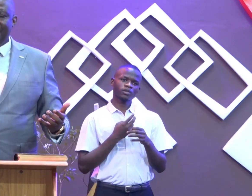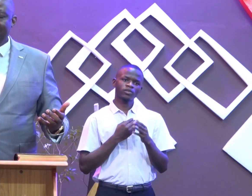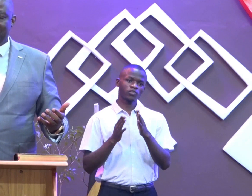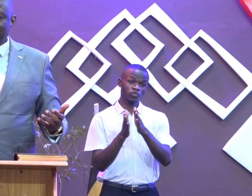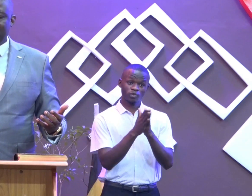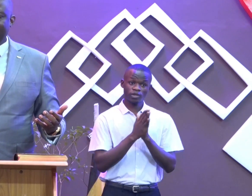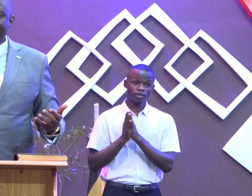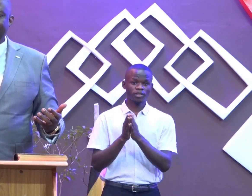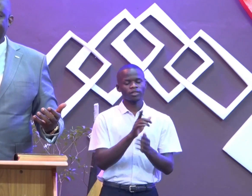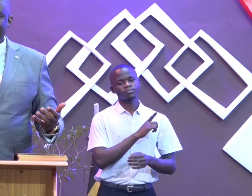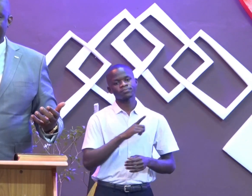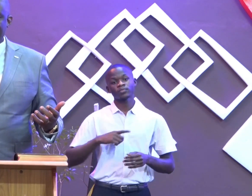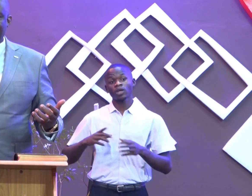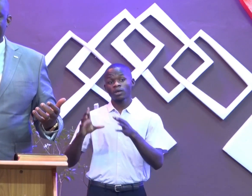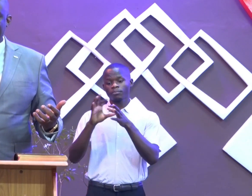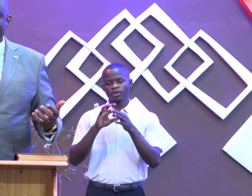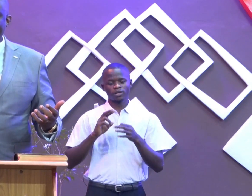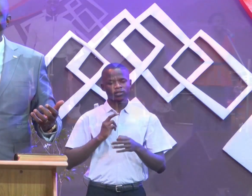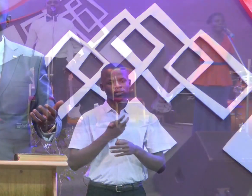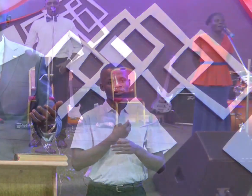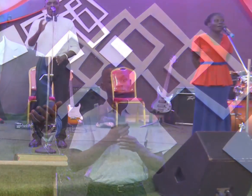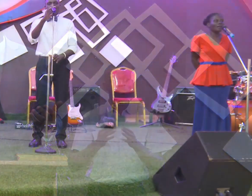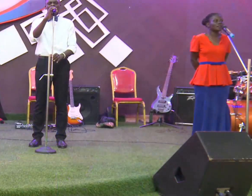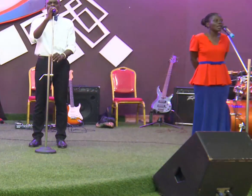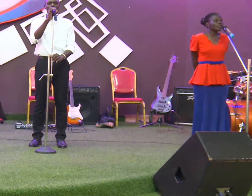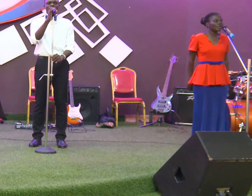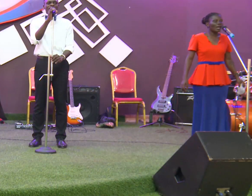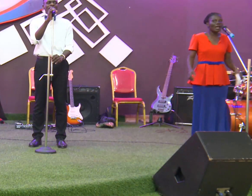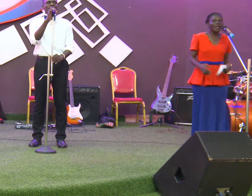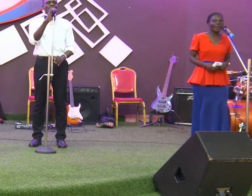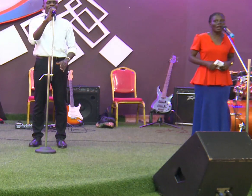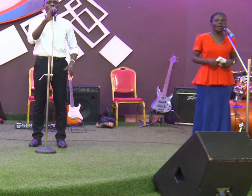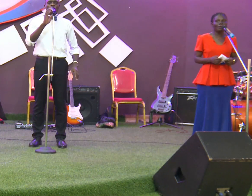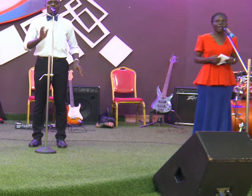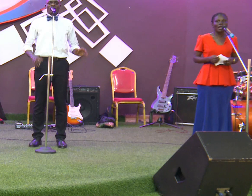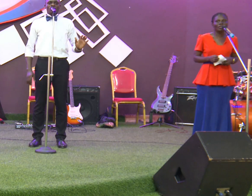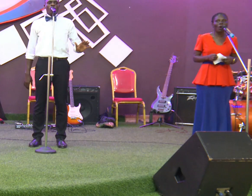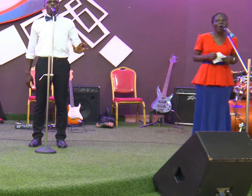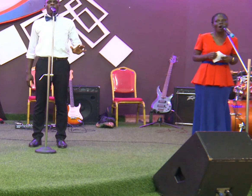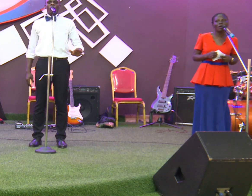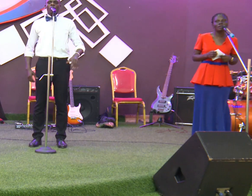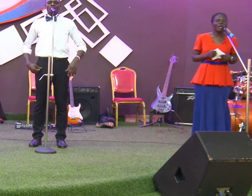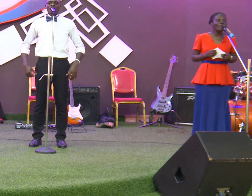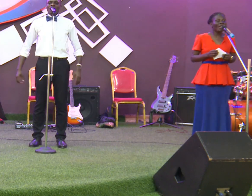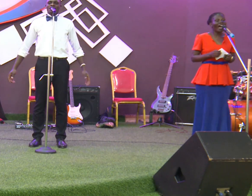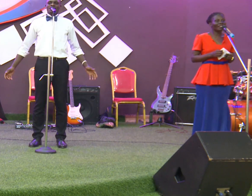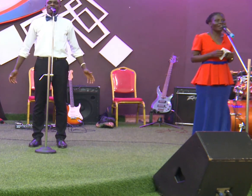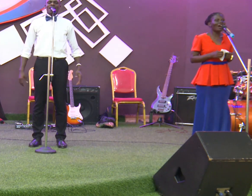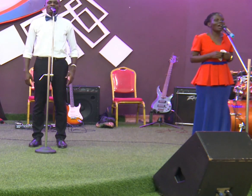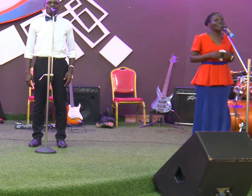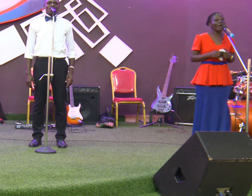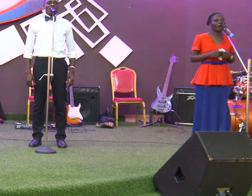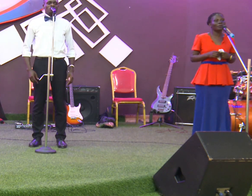Bind us together, Lord, bind us together with cords